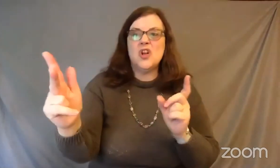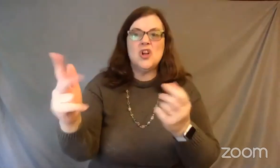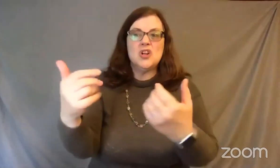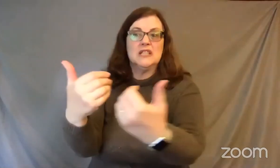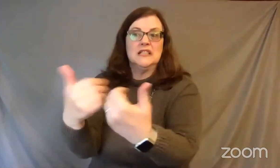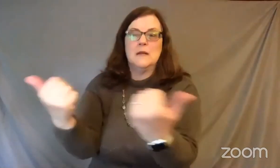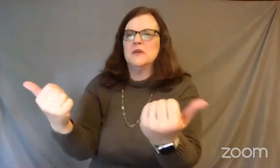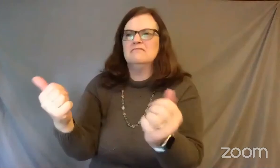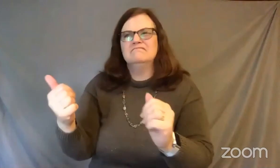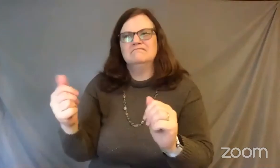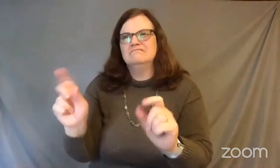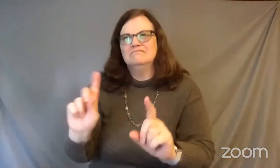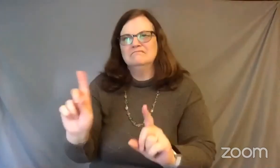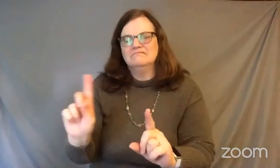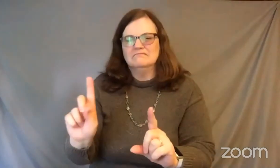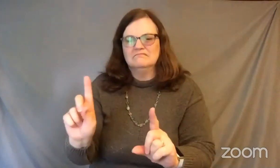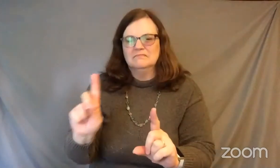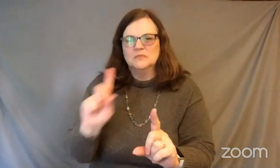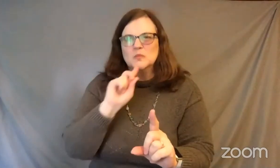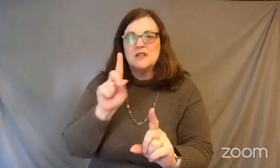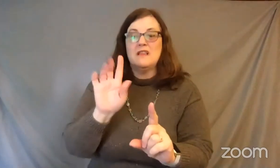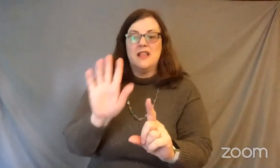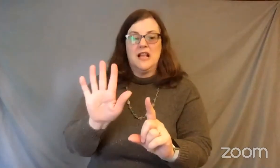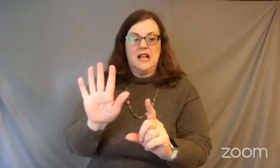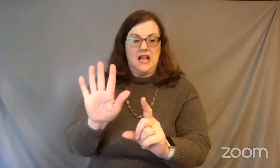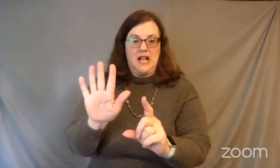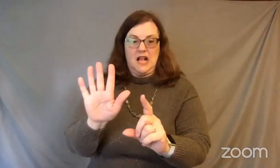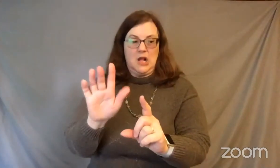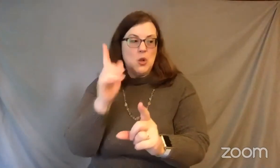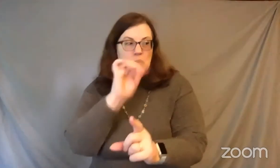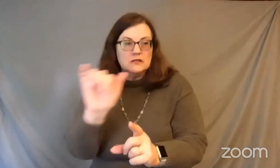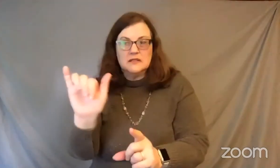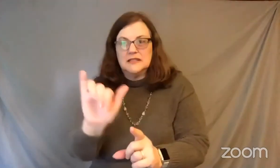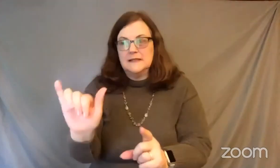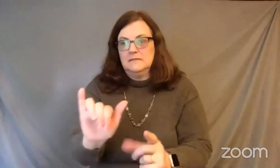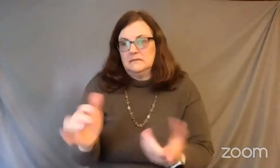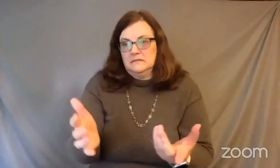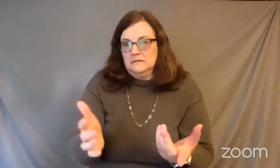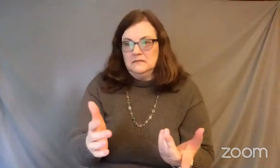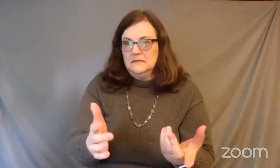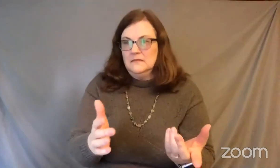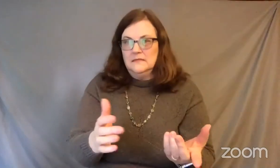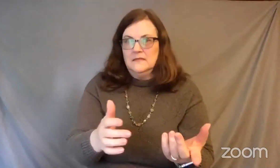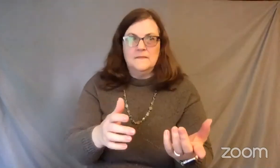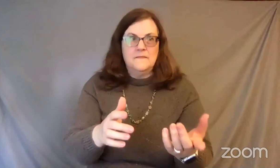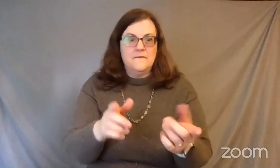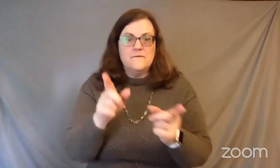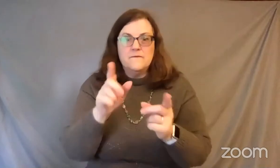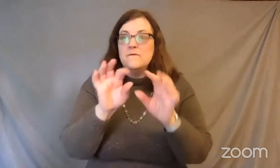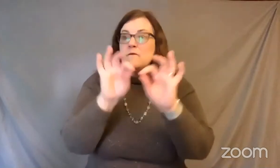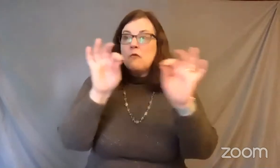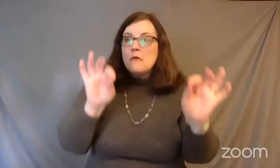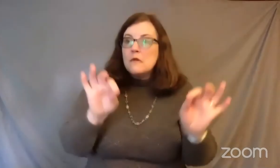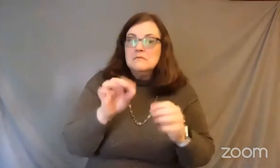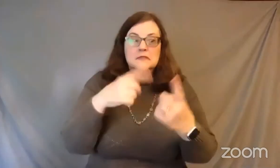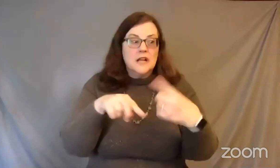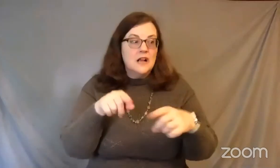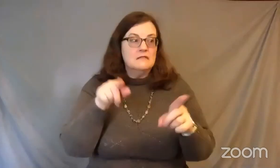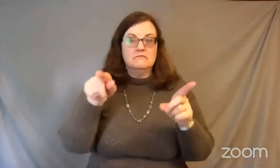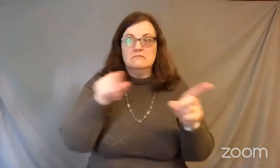how many pronouns are articulated distinctly. Is there a distinct first, second, and third person pronoun, for example? Some